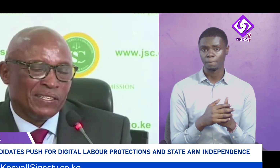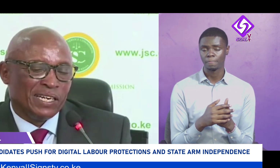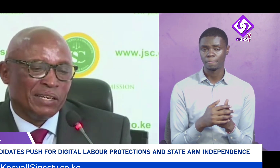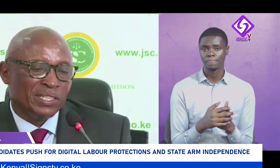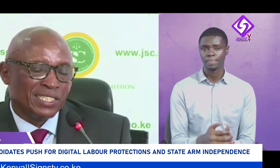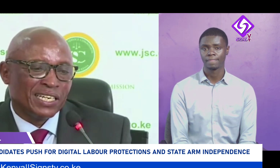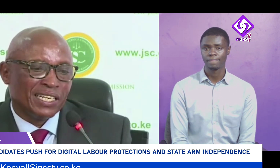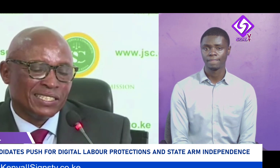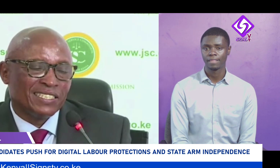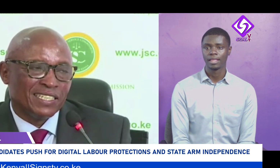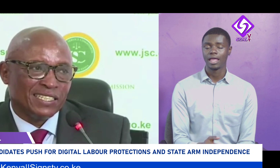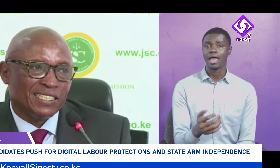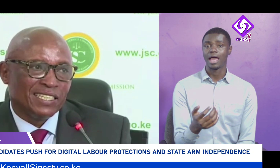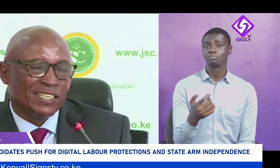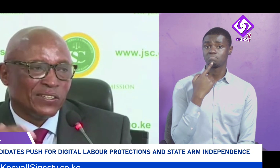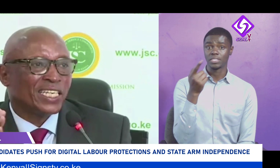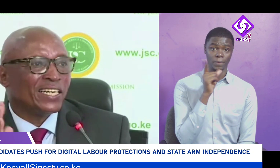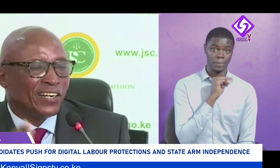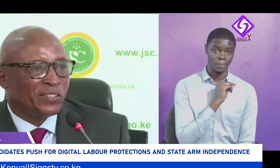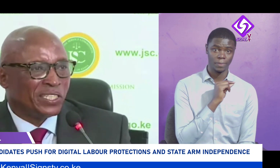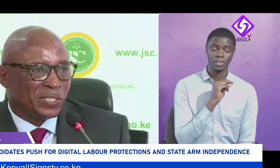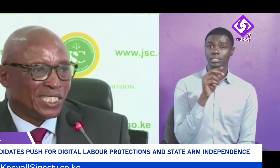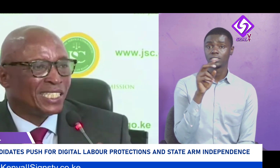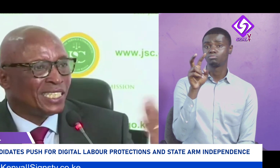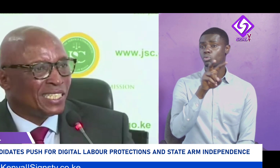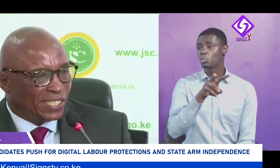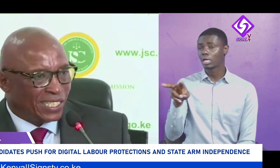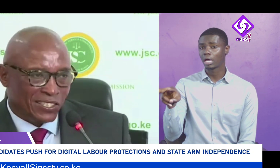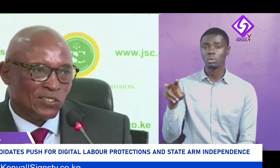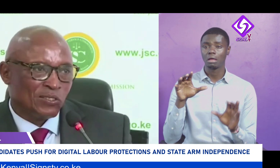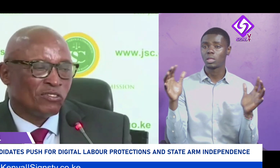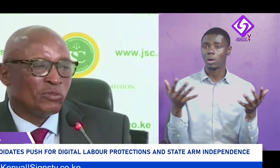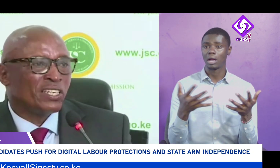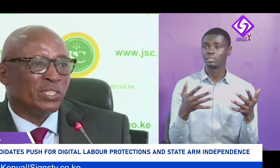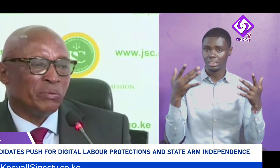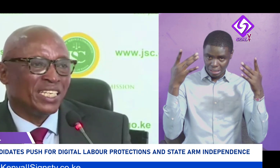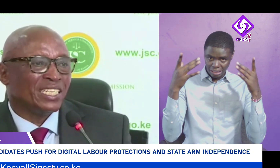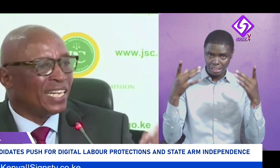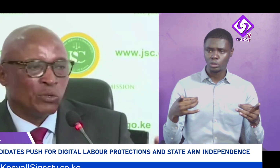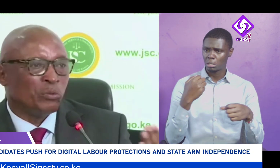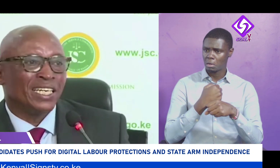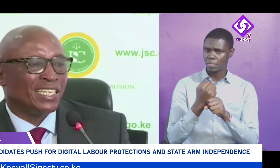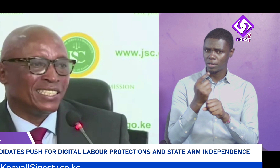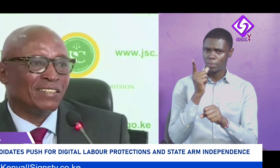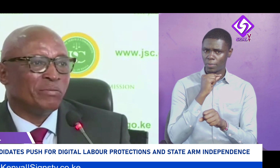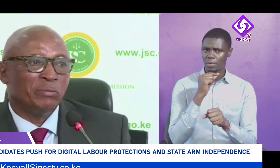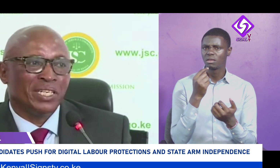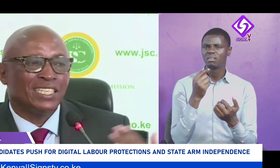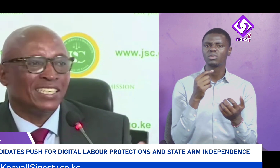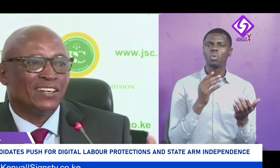and basically, as I said, looking around the world and the decisions which have been made, like Uber cases have been made all